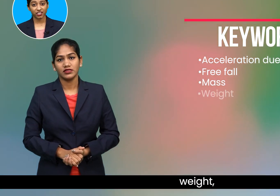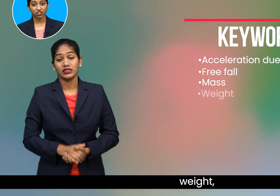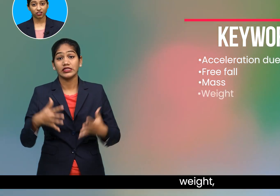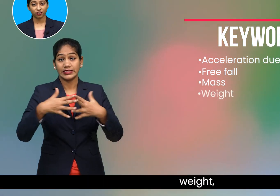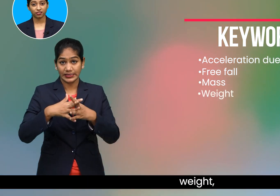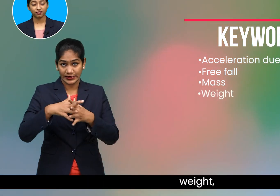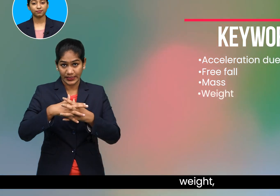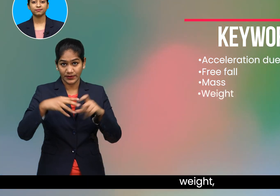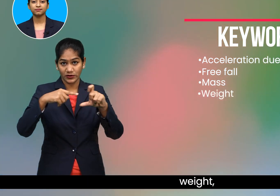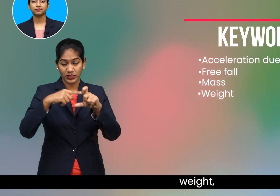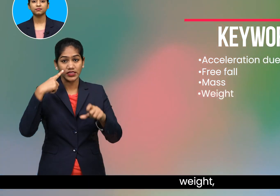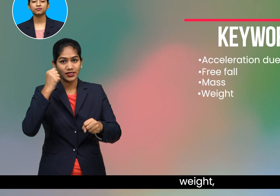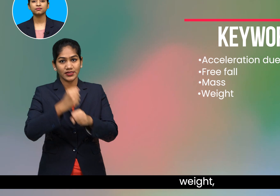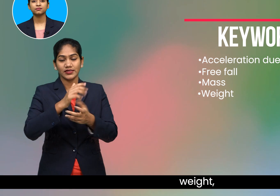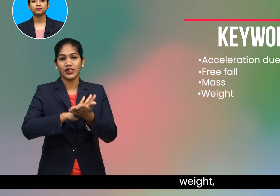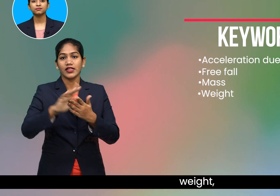weight,